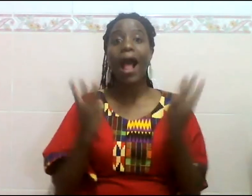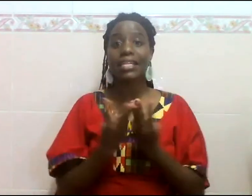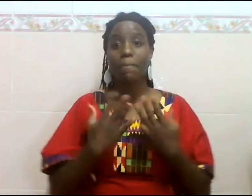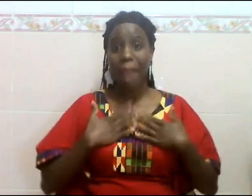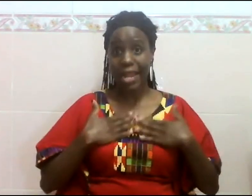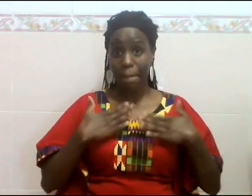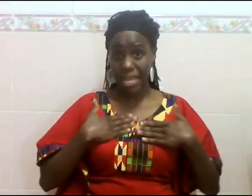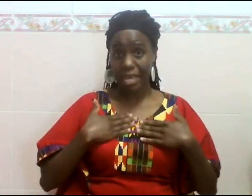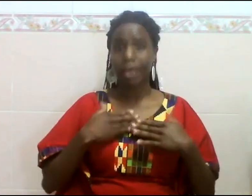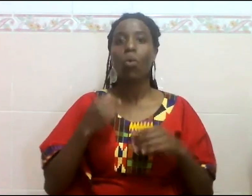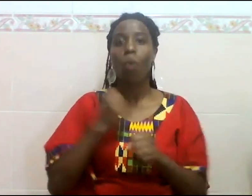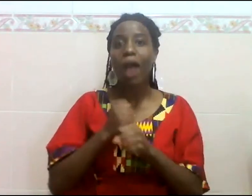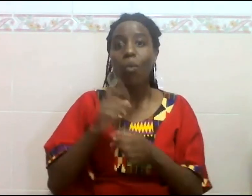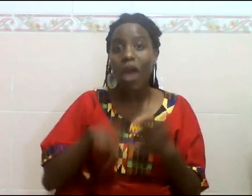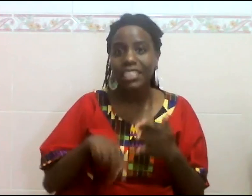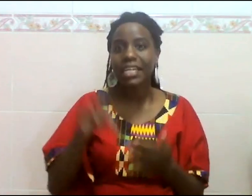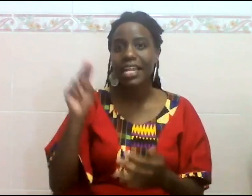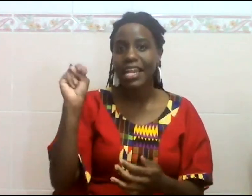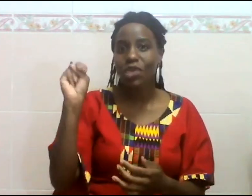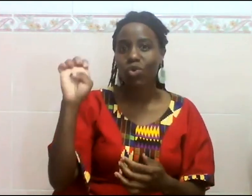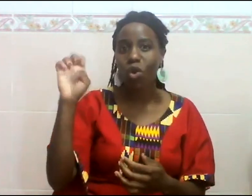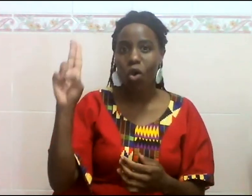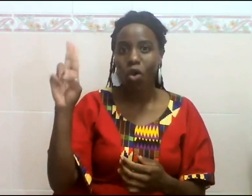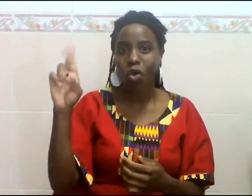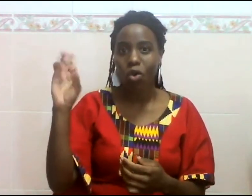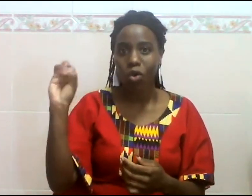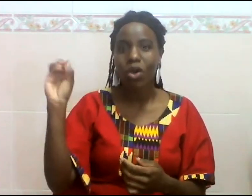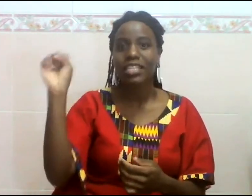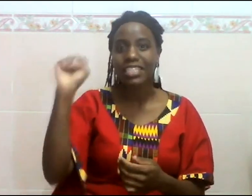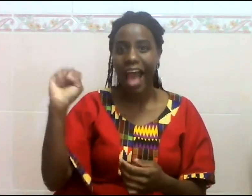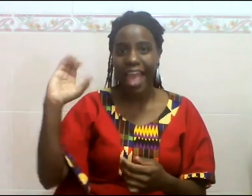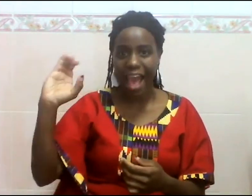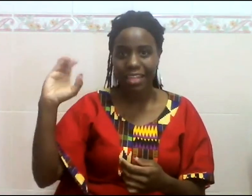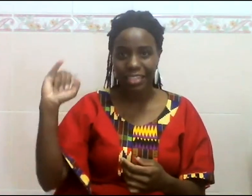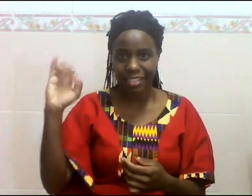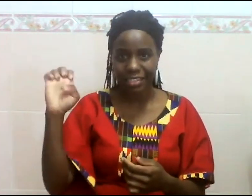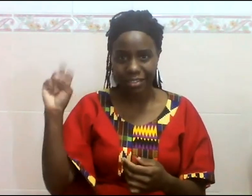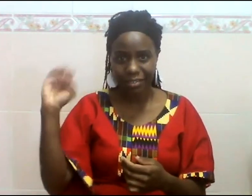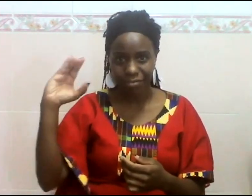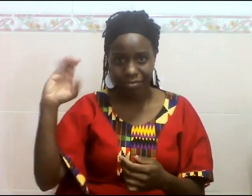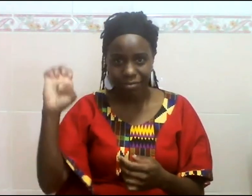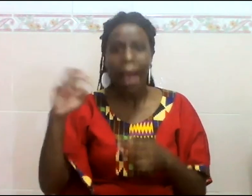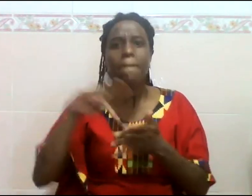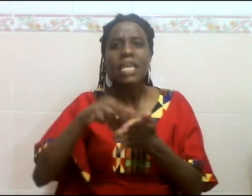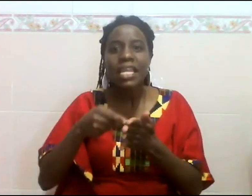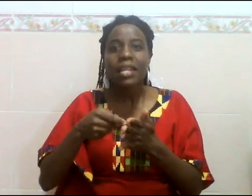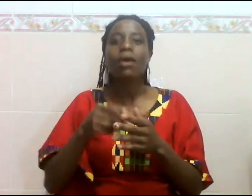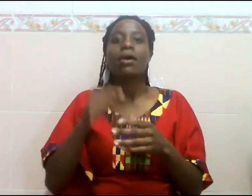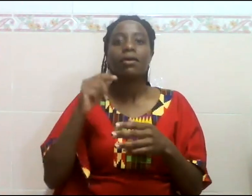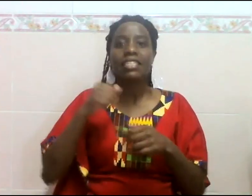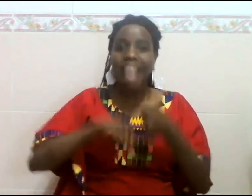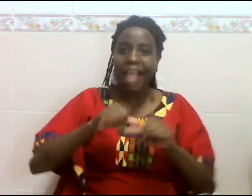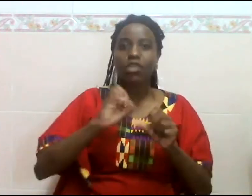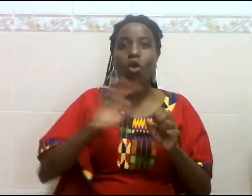am very excited to discuss that bit, and how everything that you wrote and reflected on can be